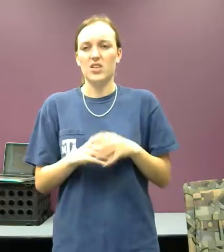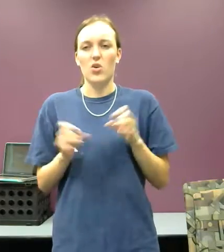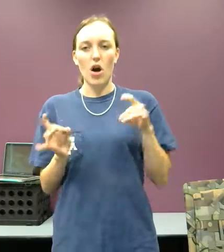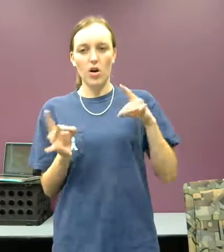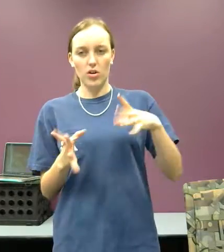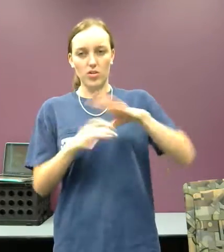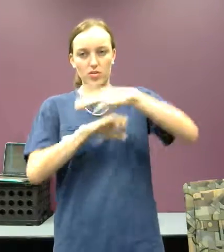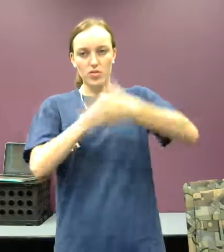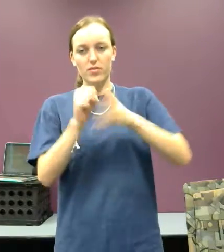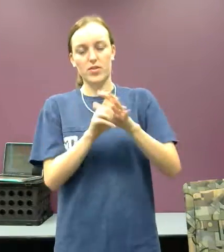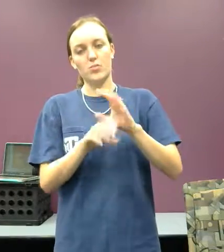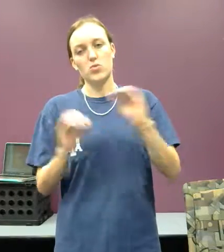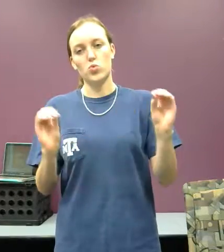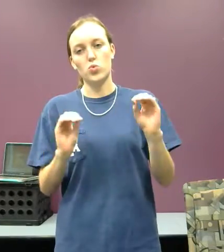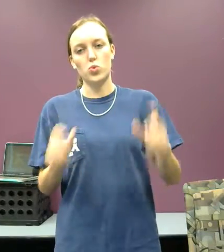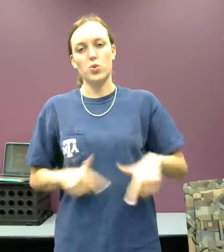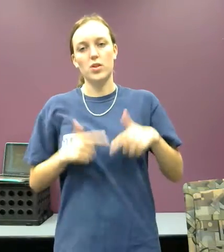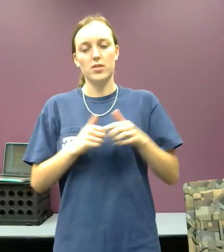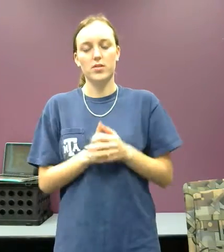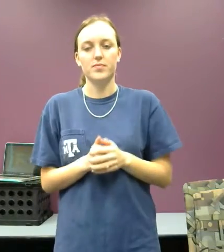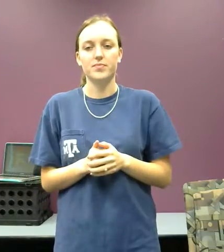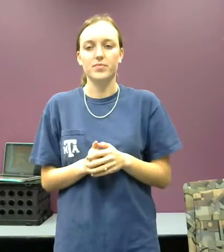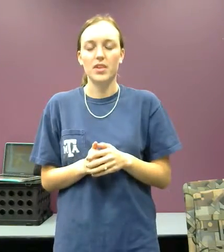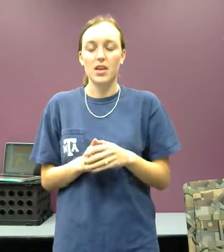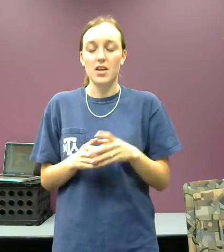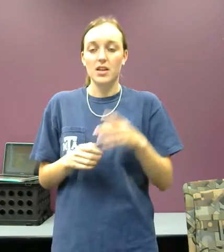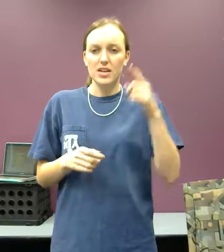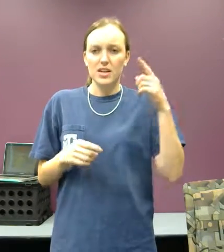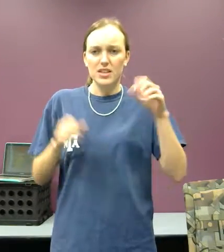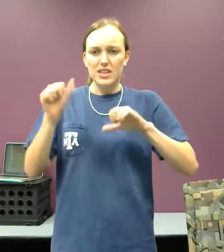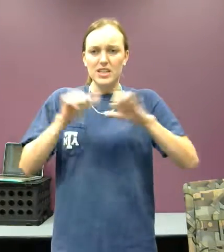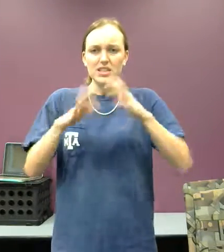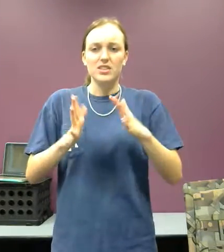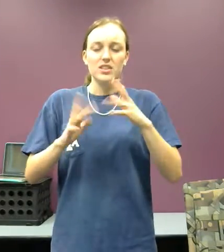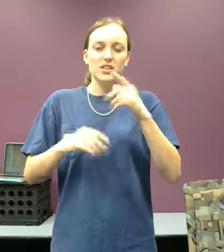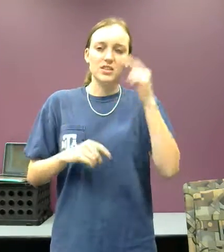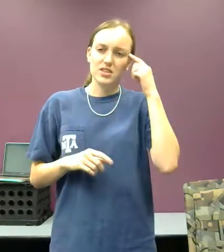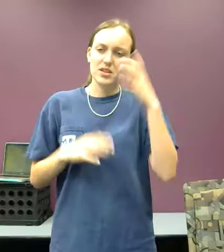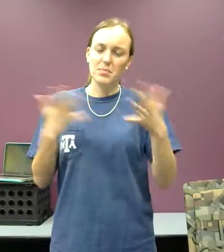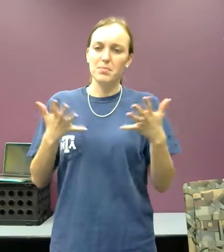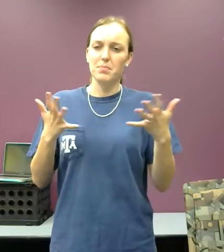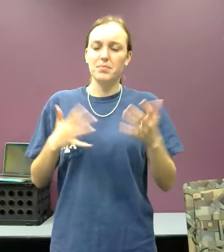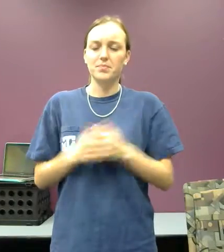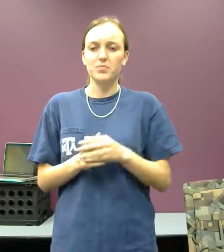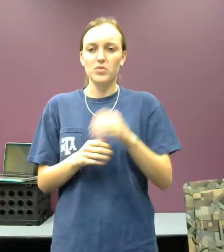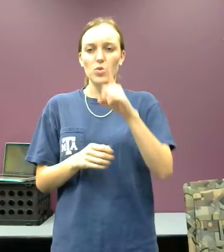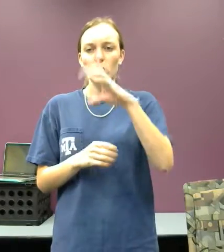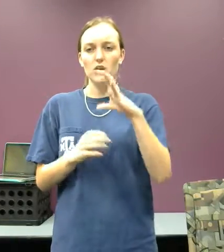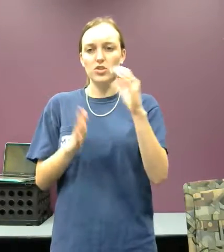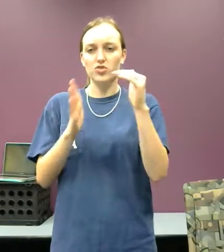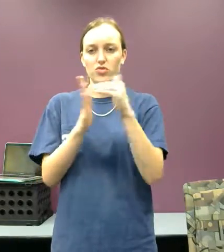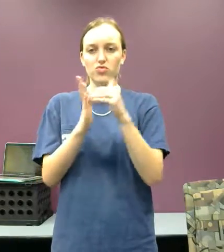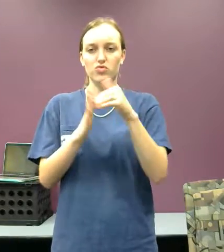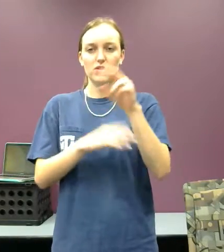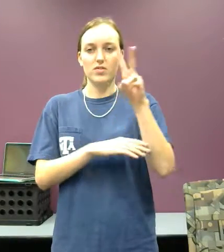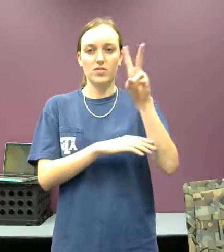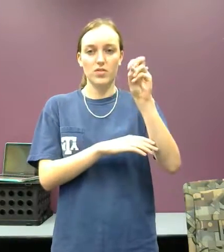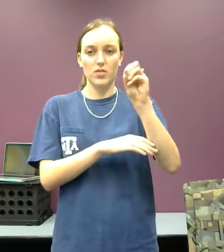estimate there may be as many as 100,000 volcanoes on Venus. Similar to Earth, Venus has a central core of iron and a mantle